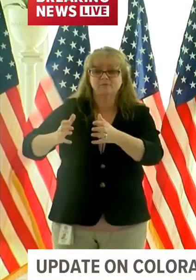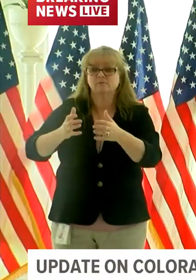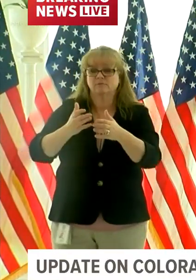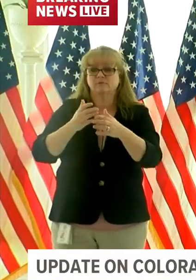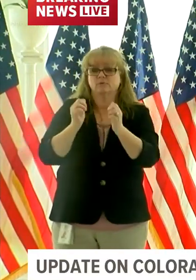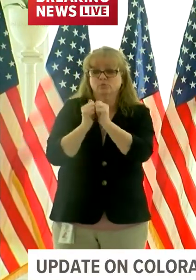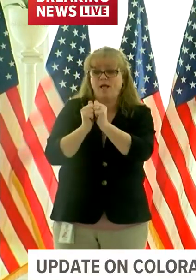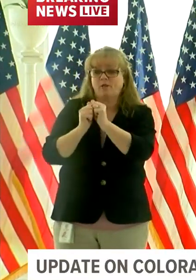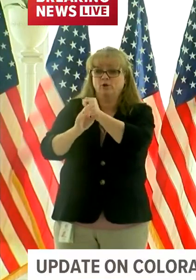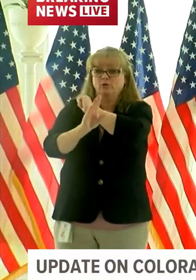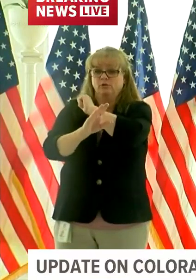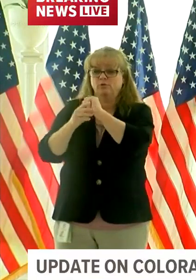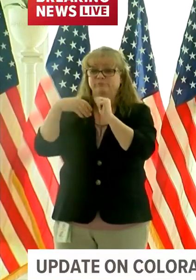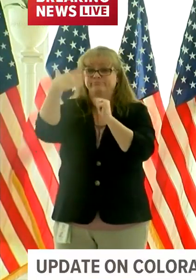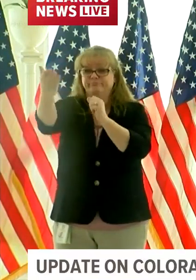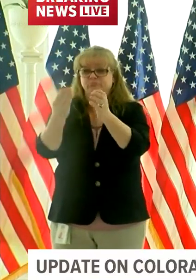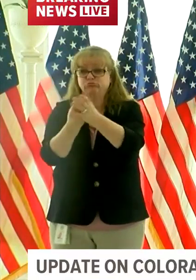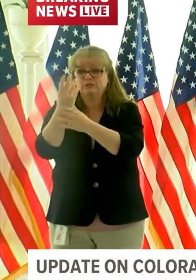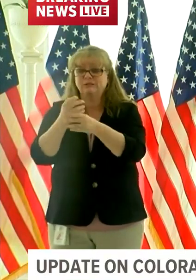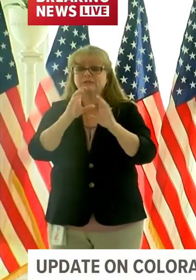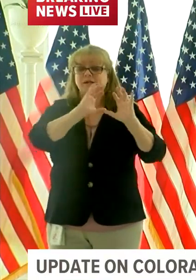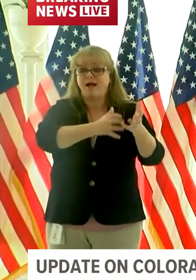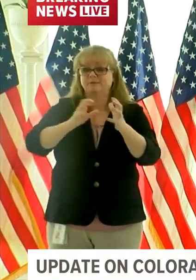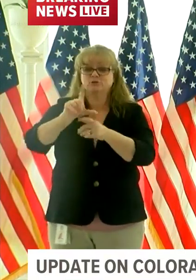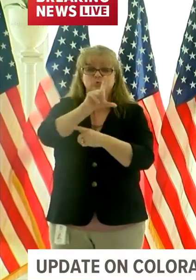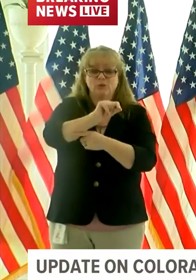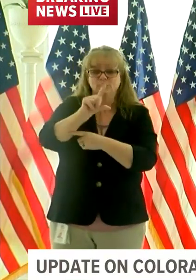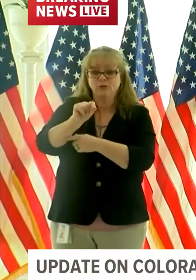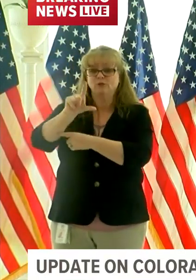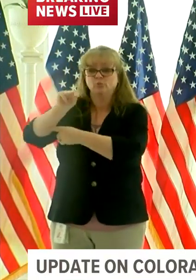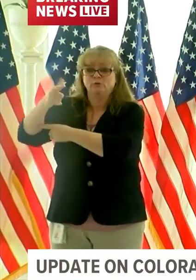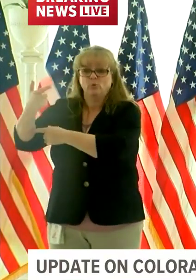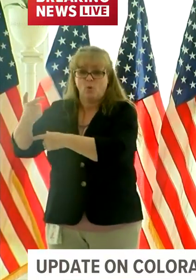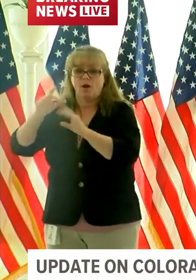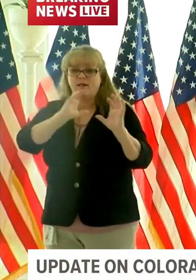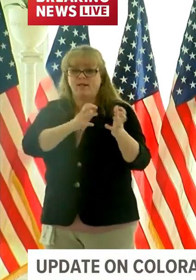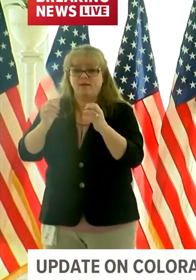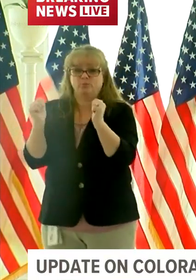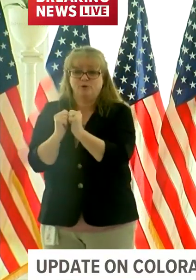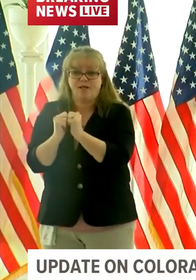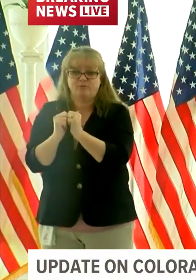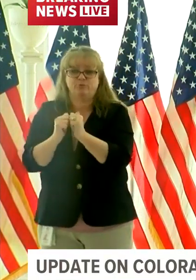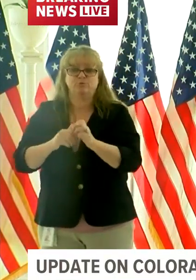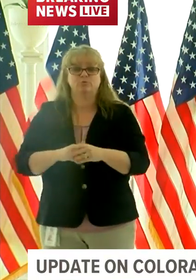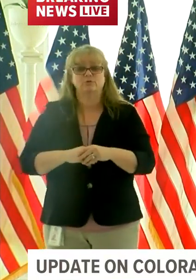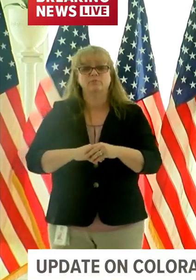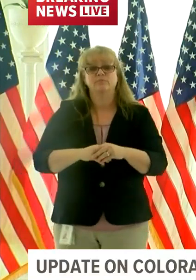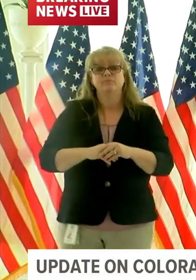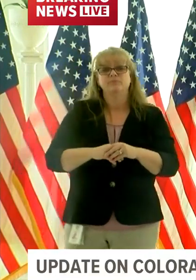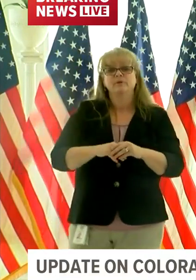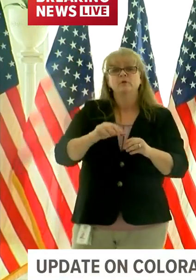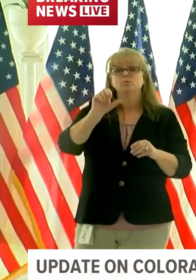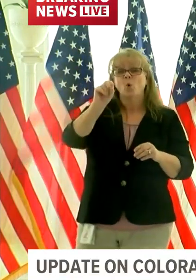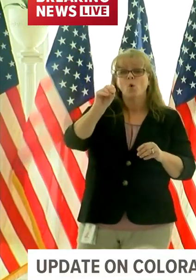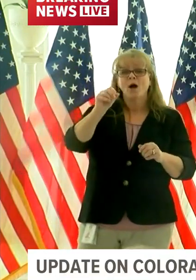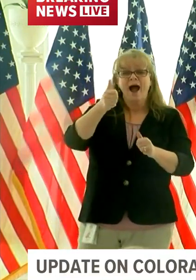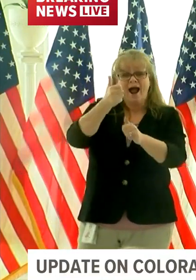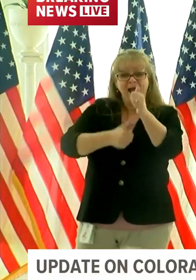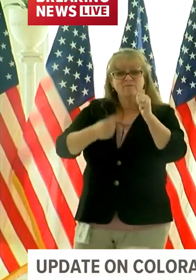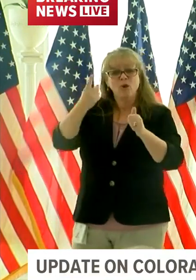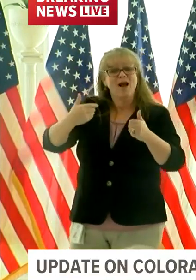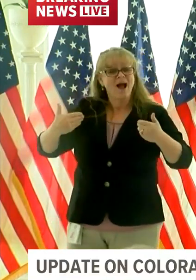high school, from college, from 8th grade. It's important to have meaning in these rites of passage, and school